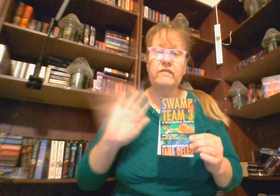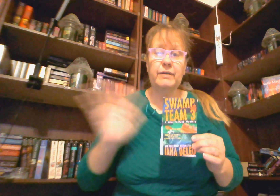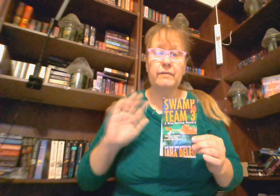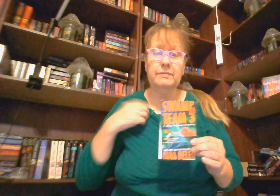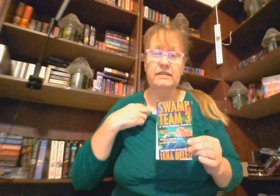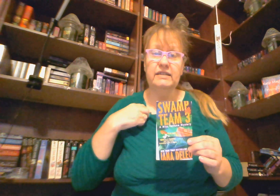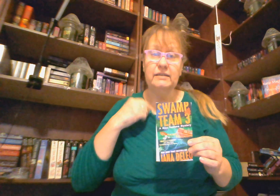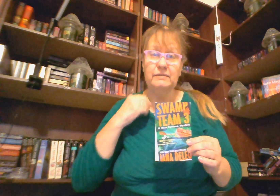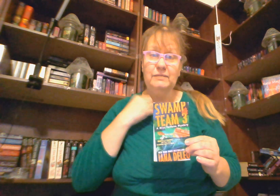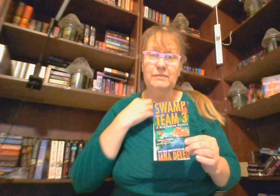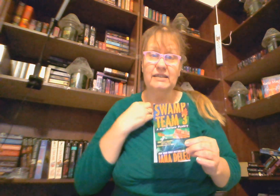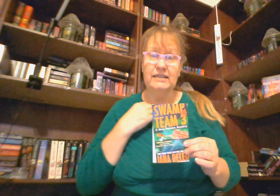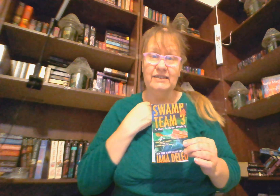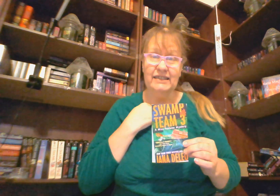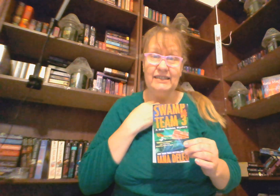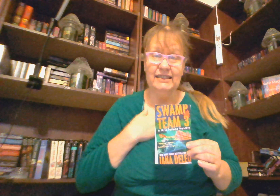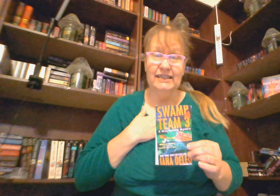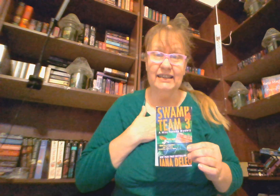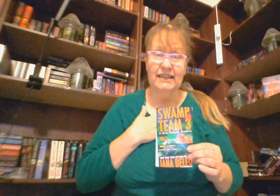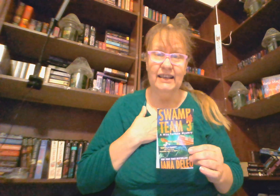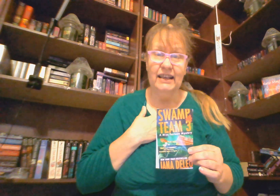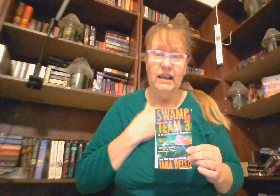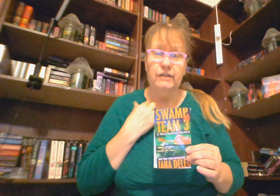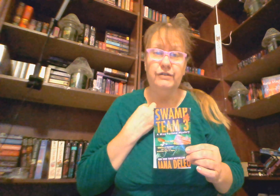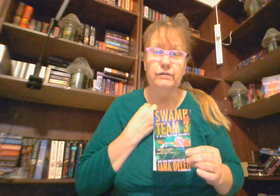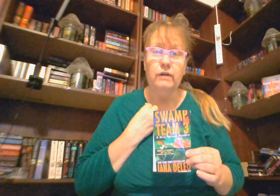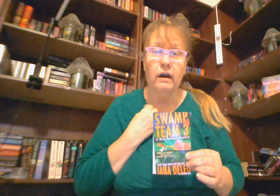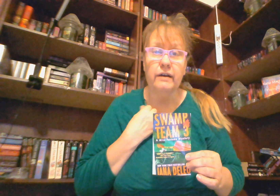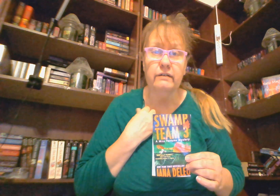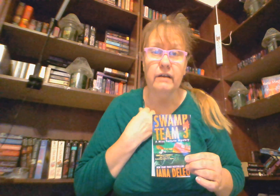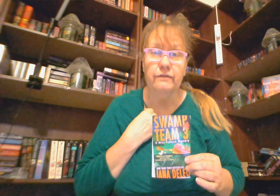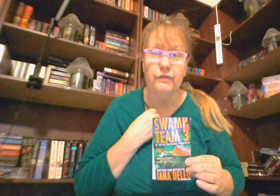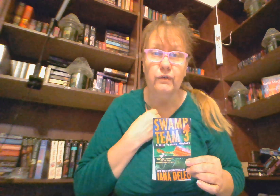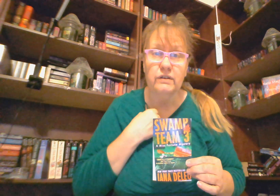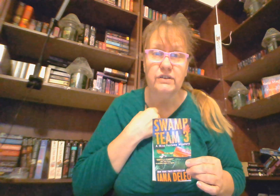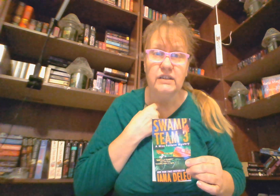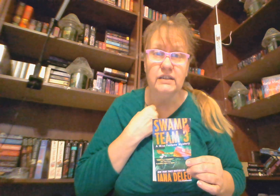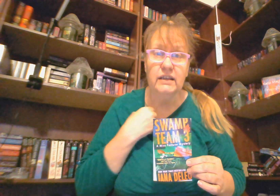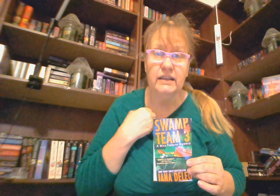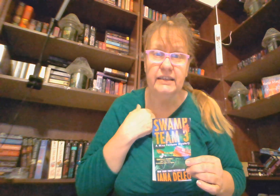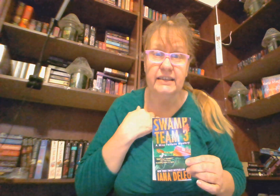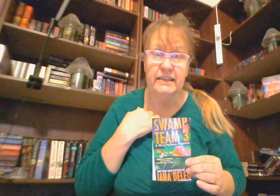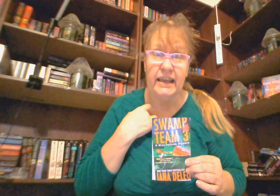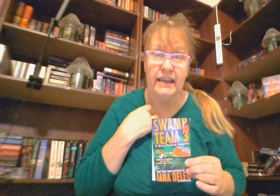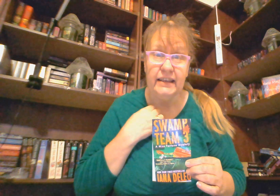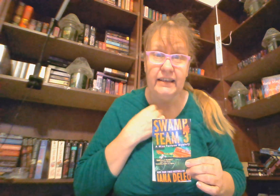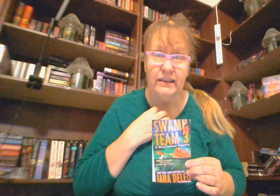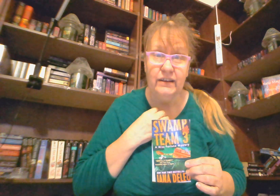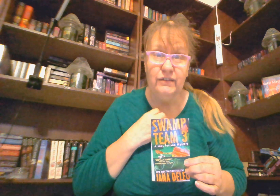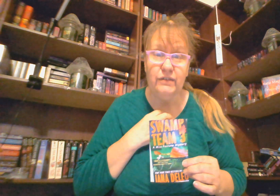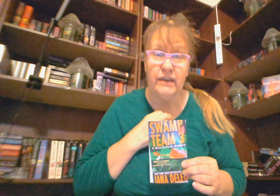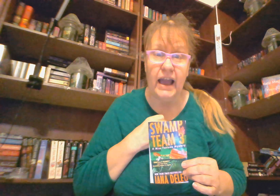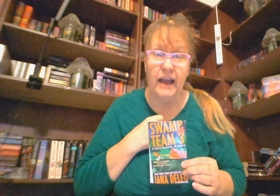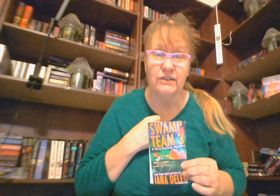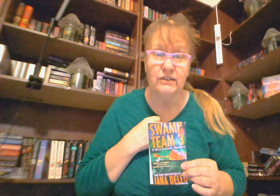Everybody, welcome to the D. Louise book series. Do Carter and Fortune date? Do they actually